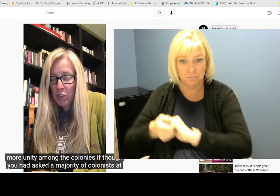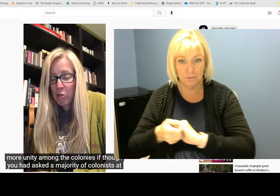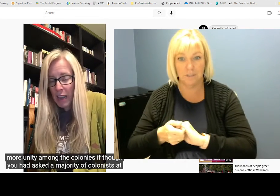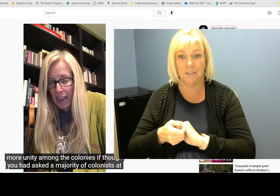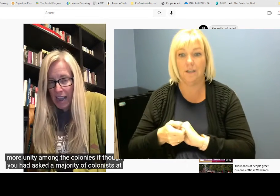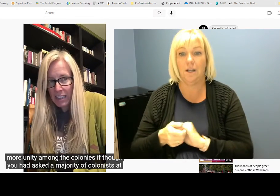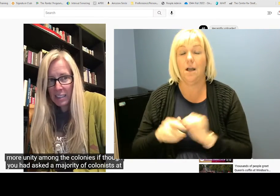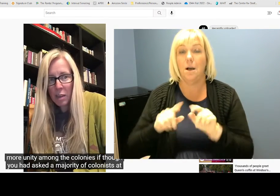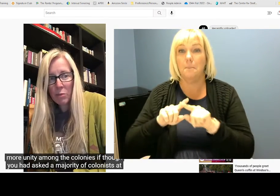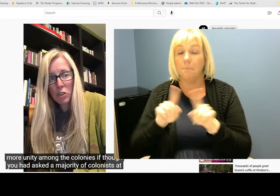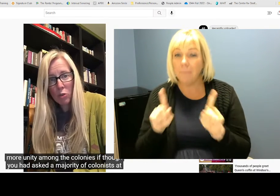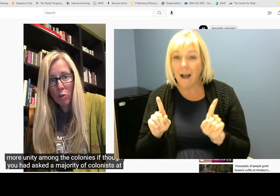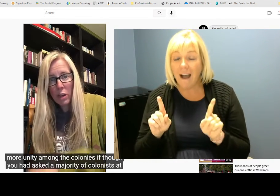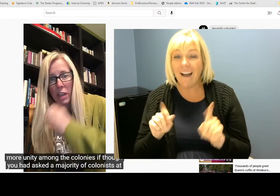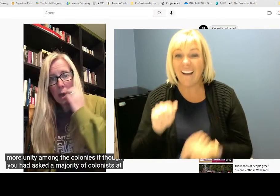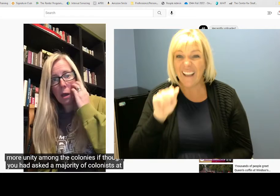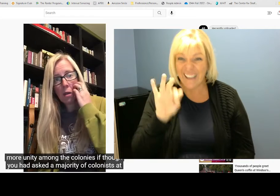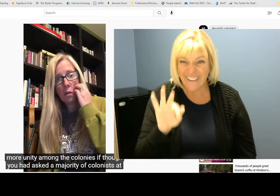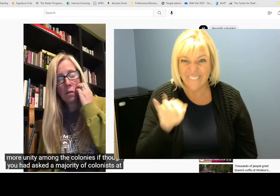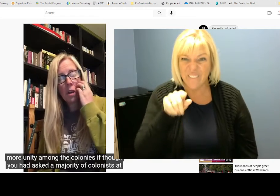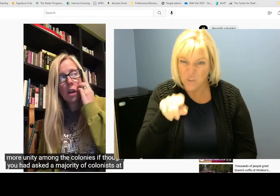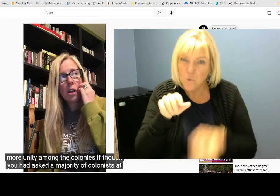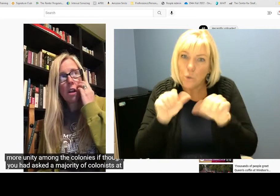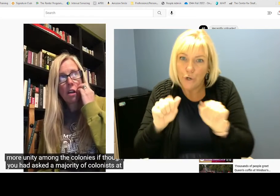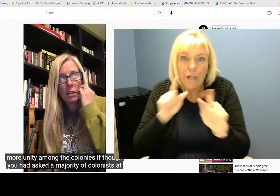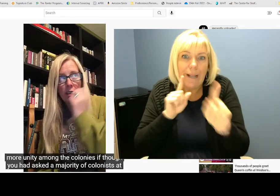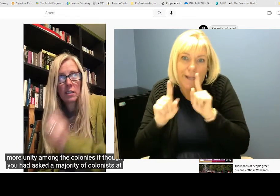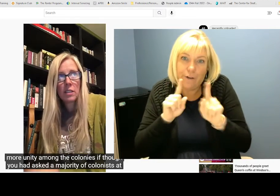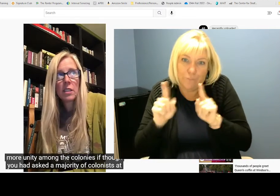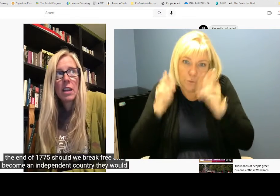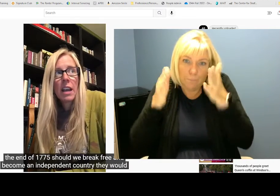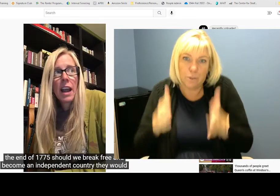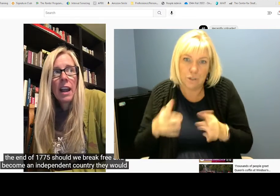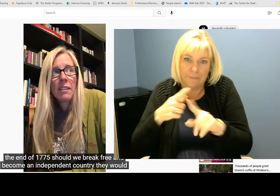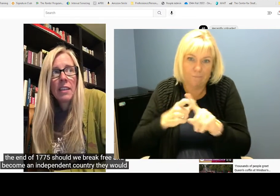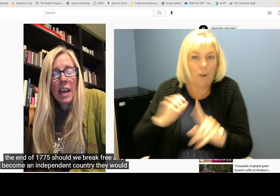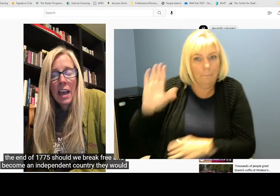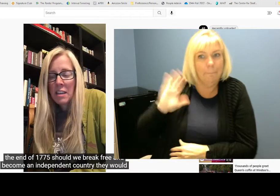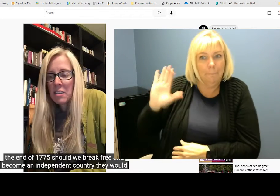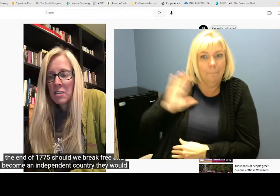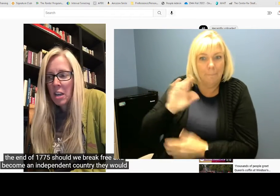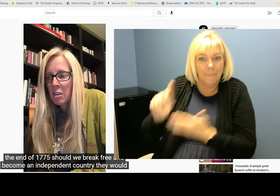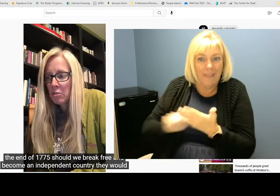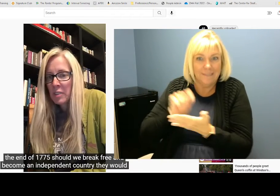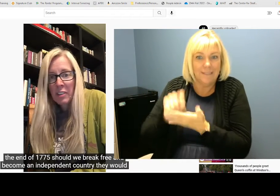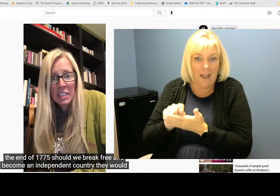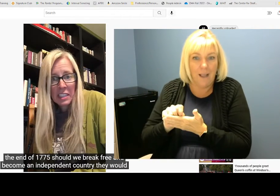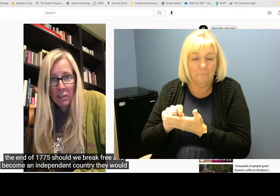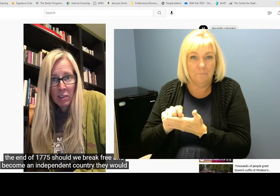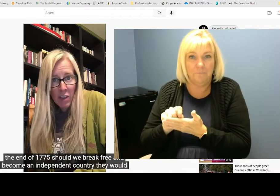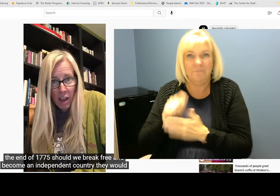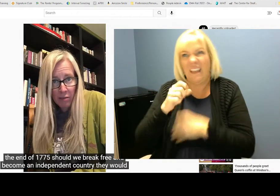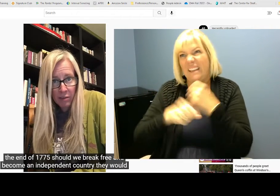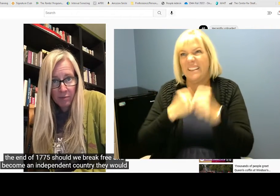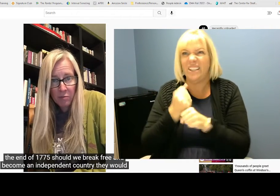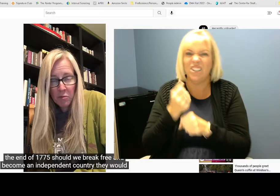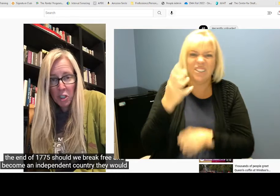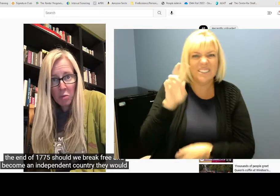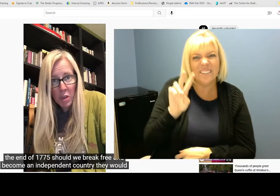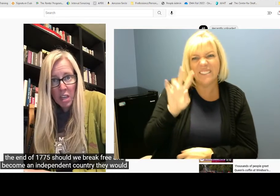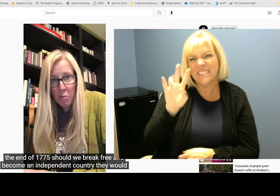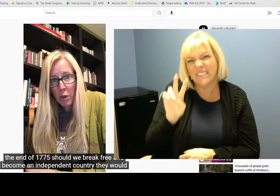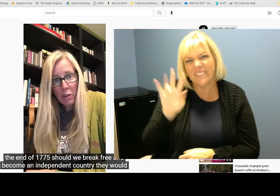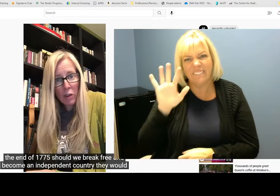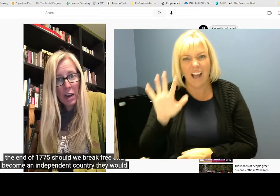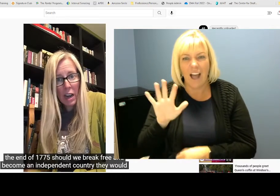though, you had asked a majority of colonists at the end of 1775,